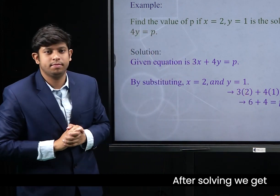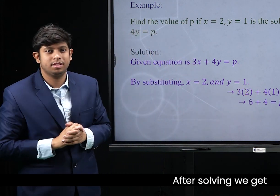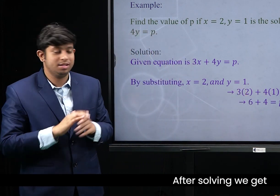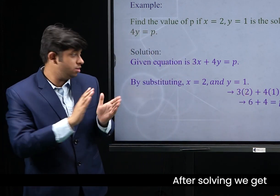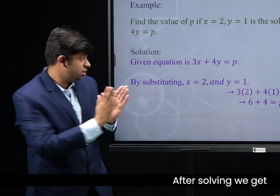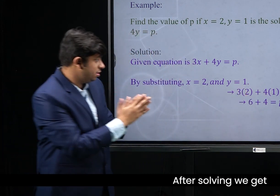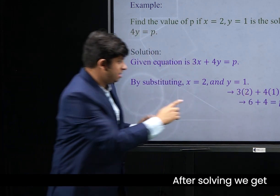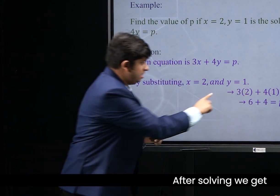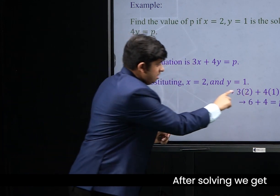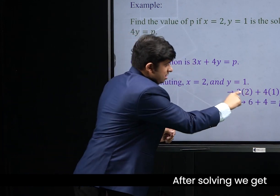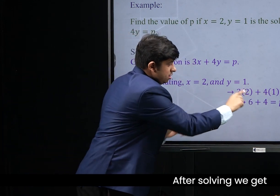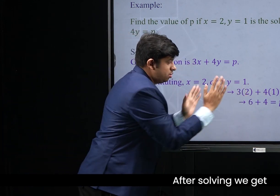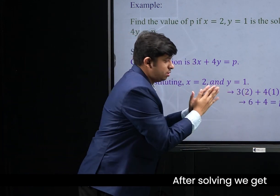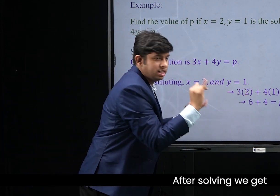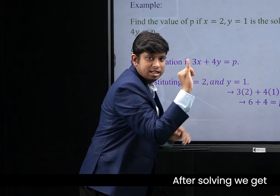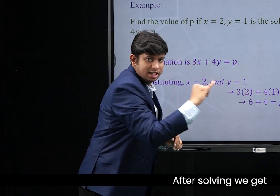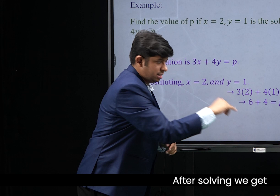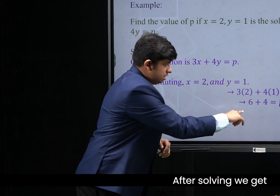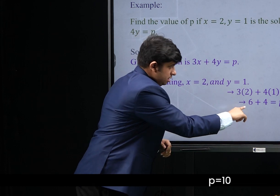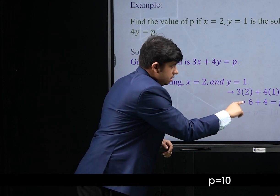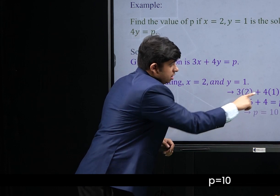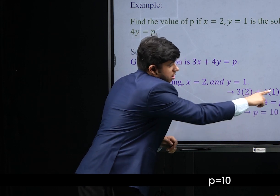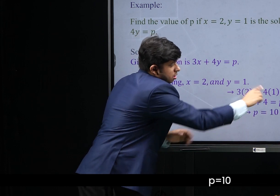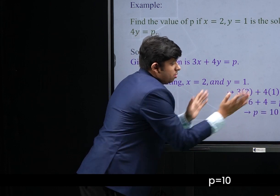After solving we get p is equal to 10.